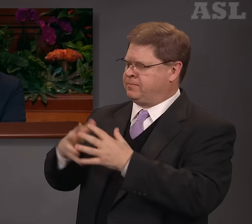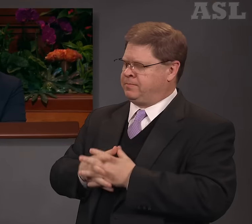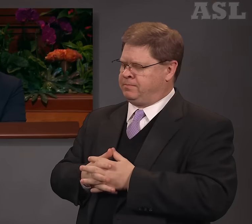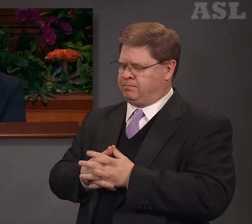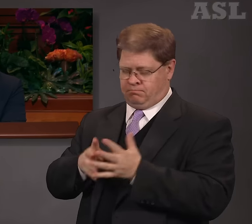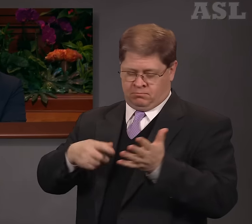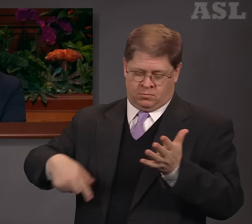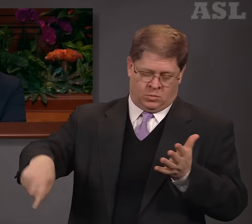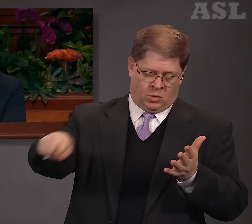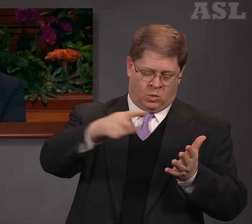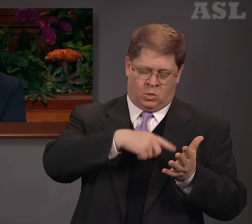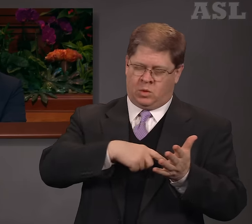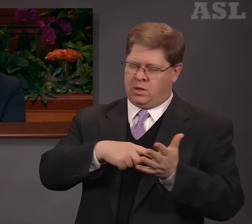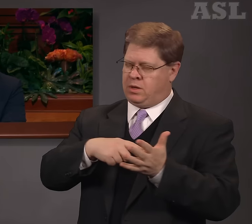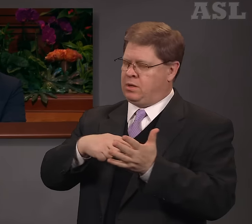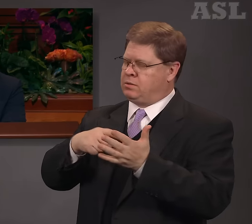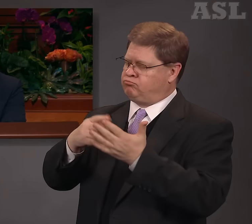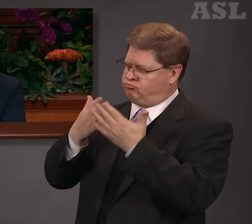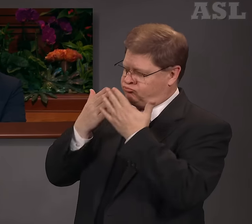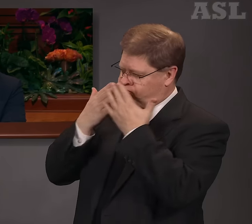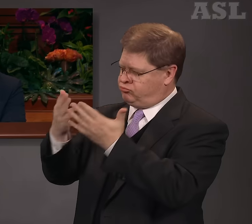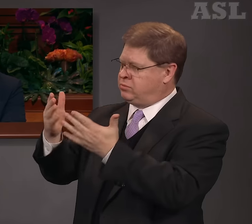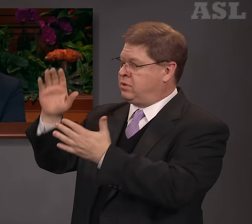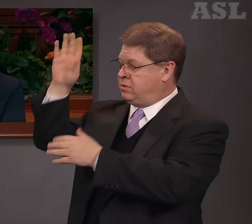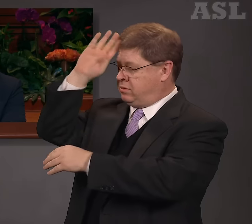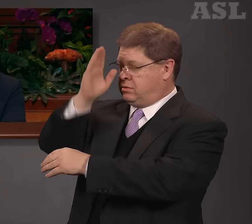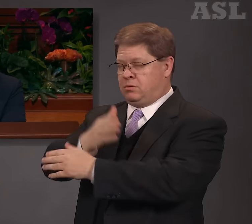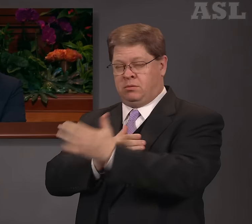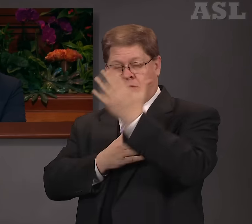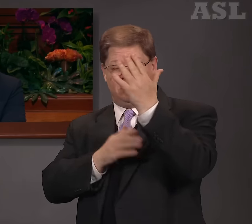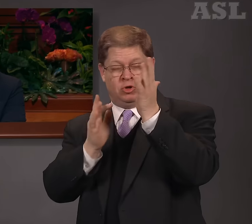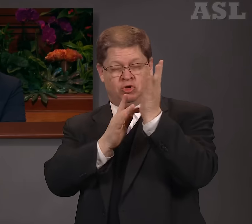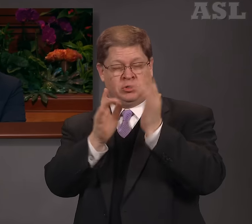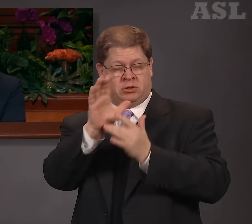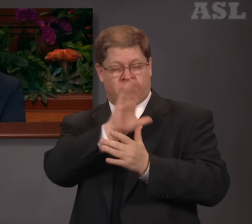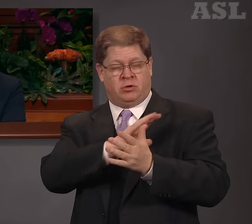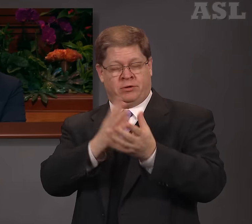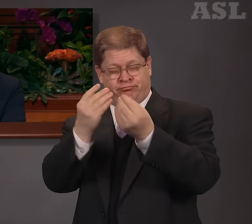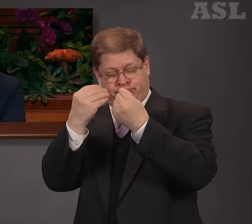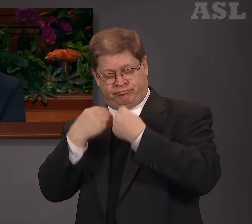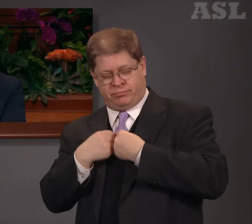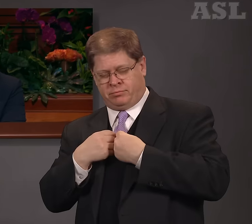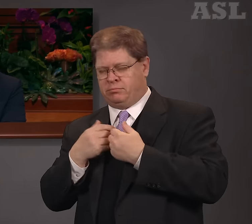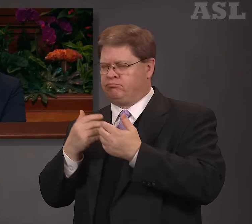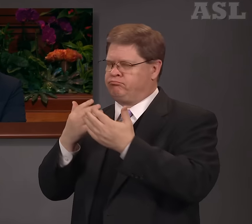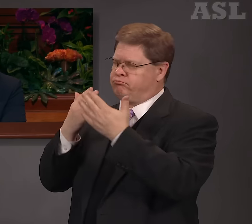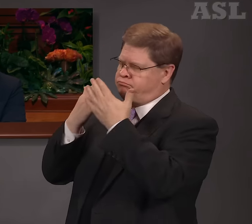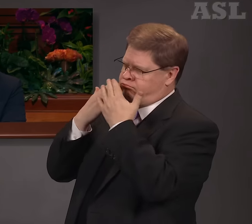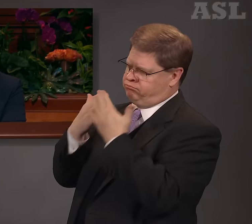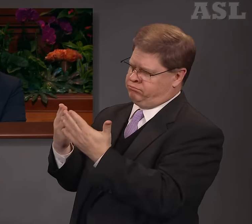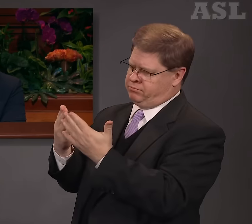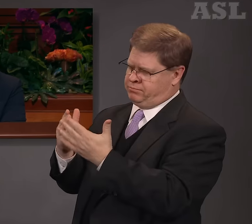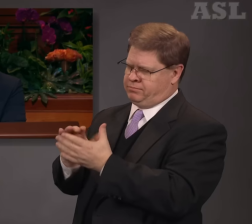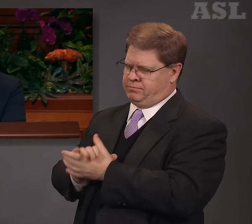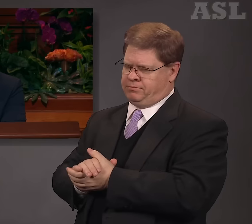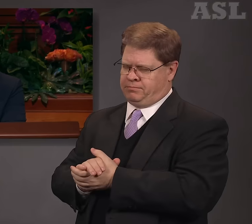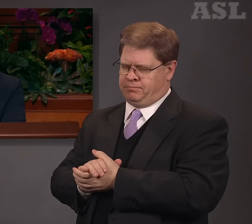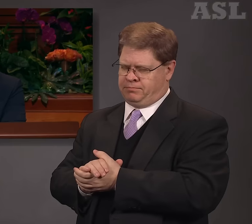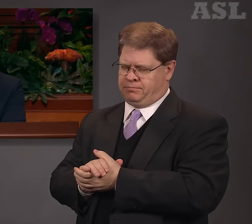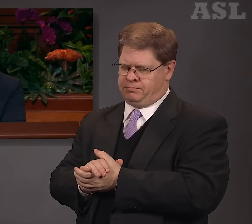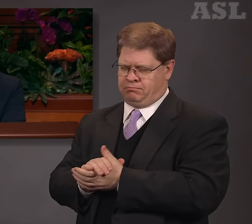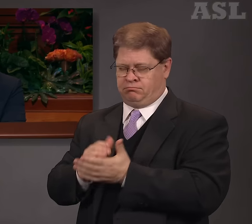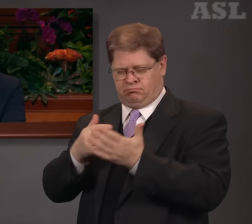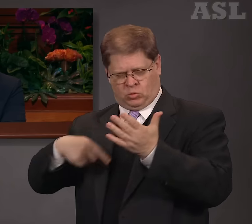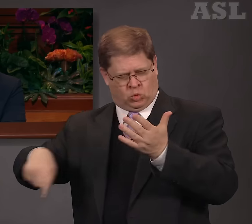and thank thee for thy beloved Son, Jesus Christ, whom thou hast sent, and his